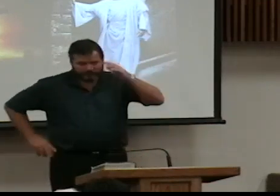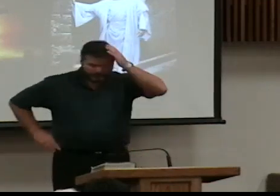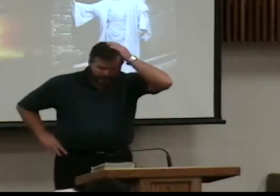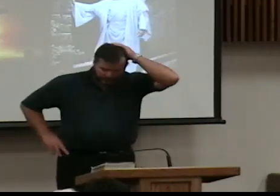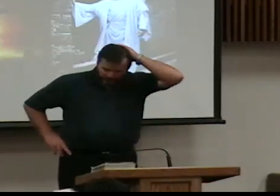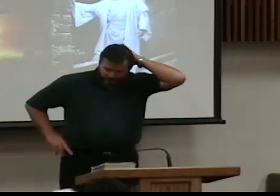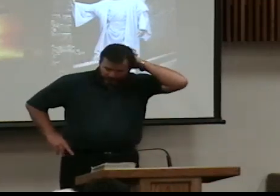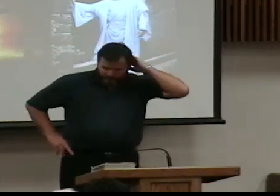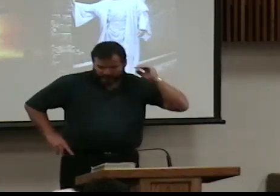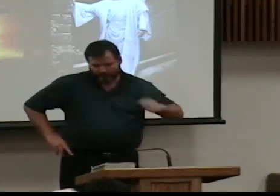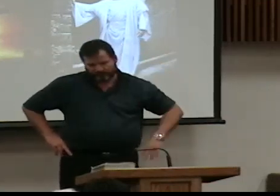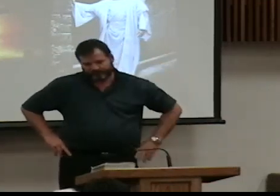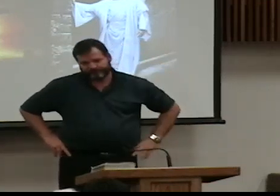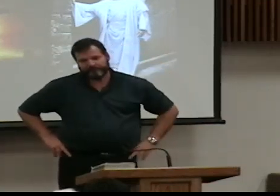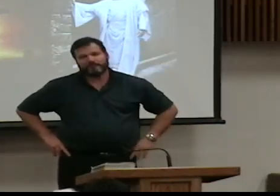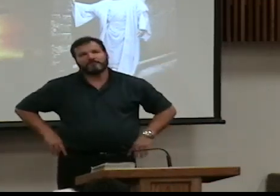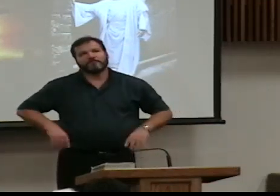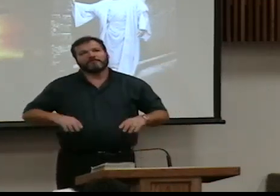What's wrong with Phil? What's going on with him?